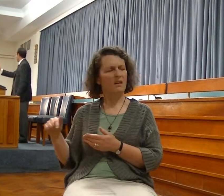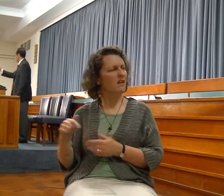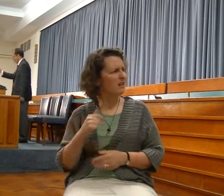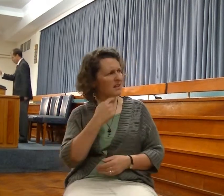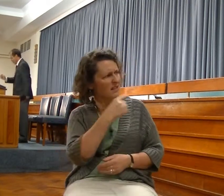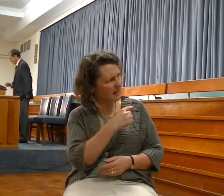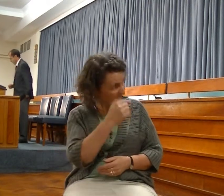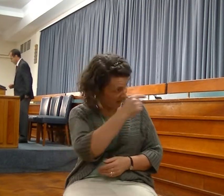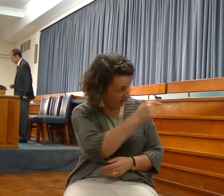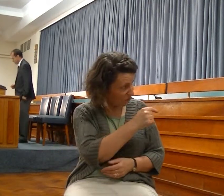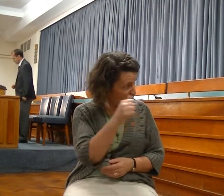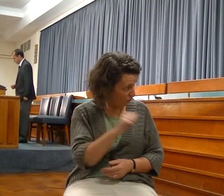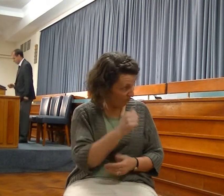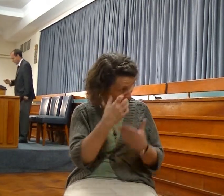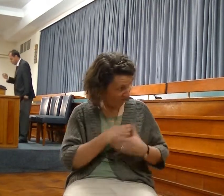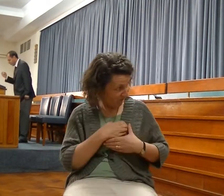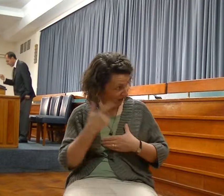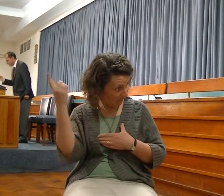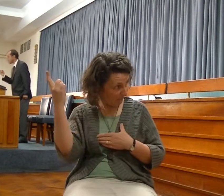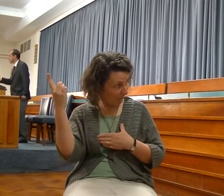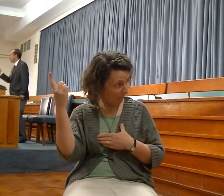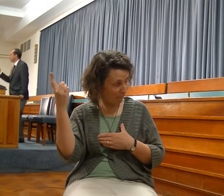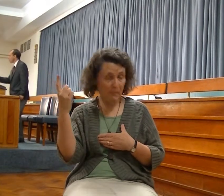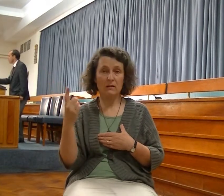thief, fear God and nobody else.